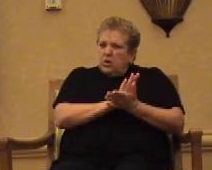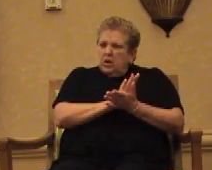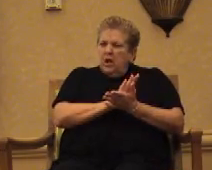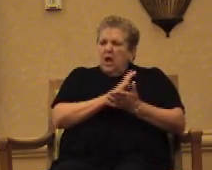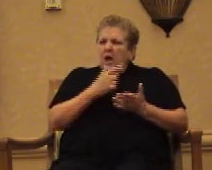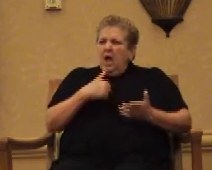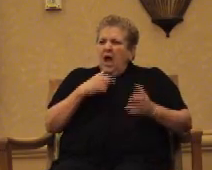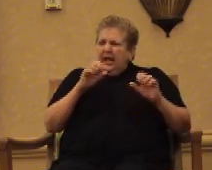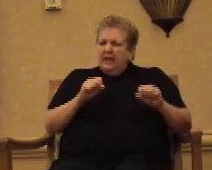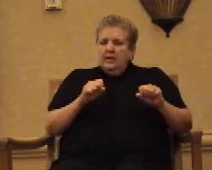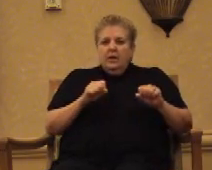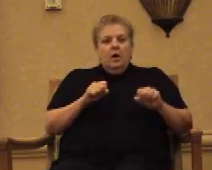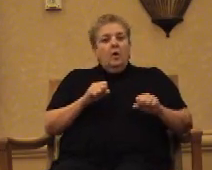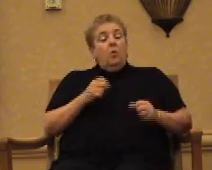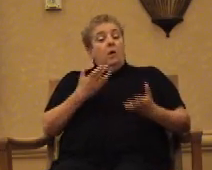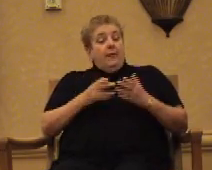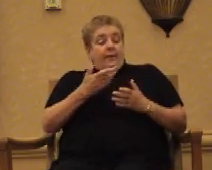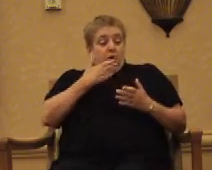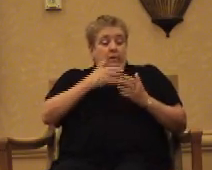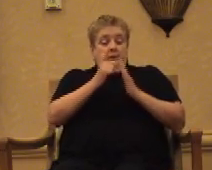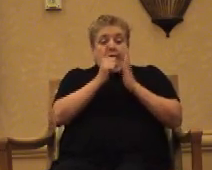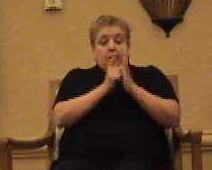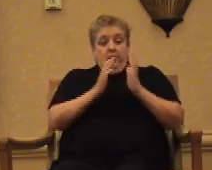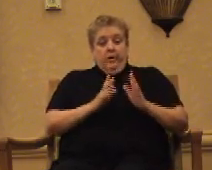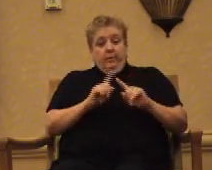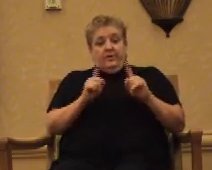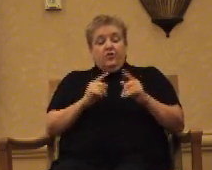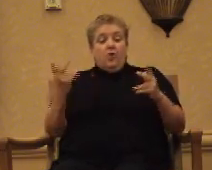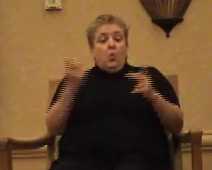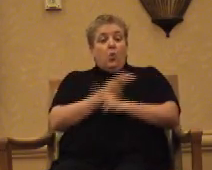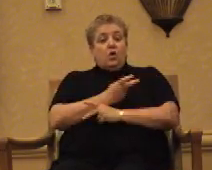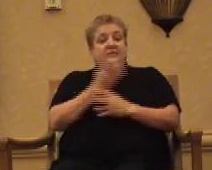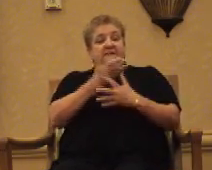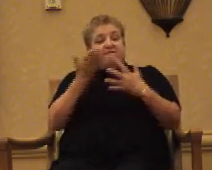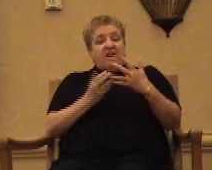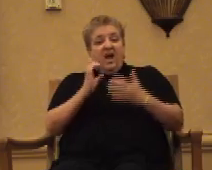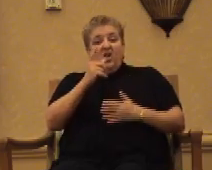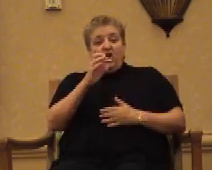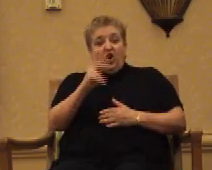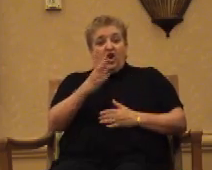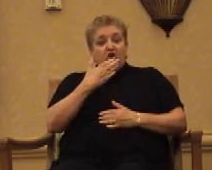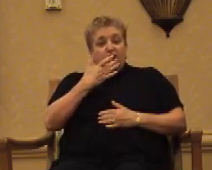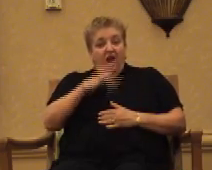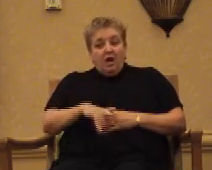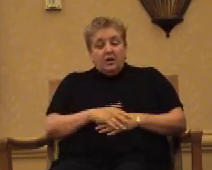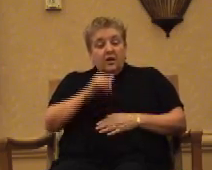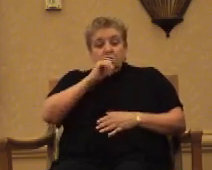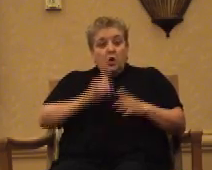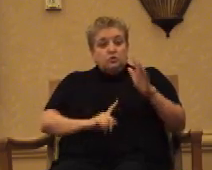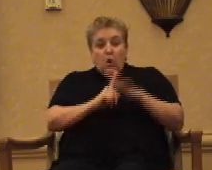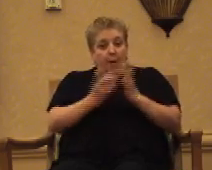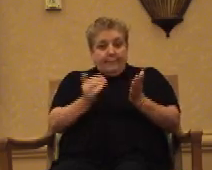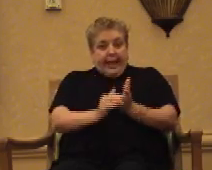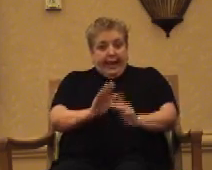she said, "You may have been a good lawyer, but you're the worst file clerk I've ever had. Good luck. Just don't show up back here."